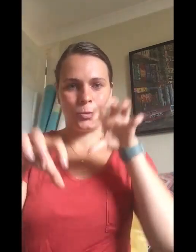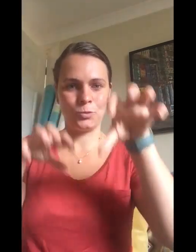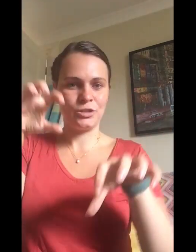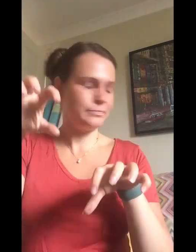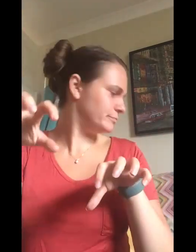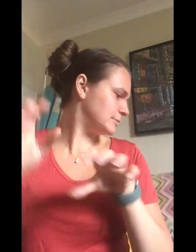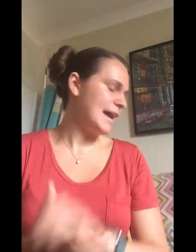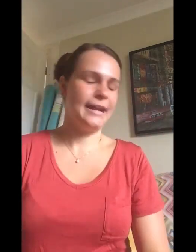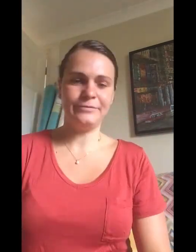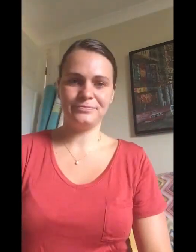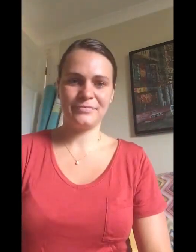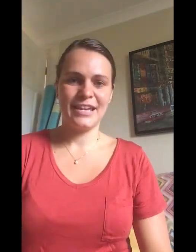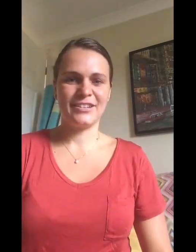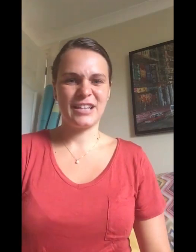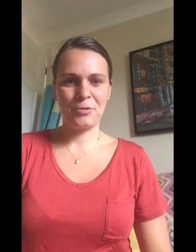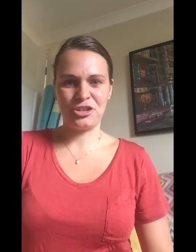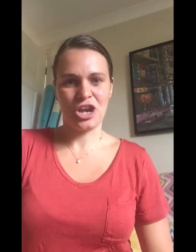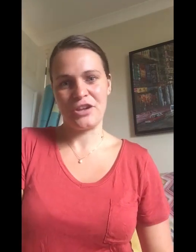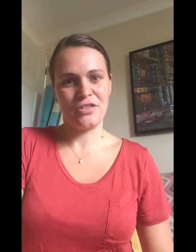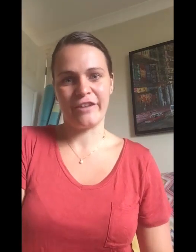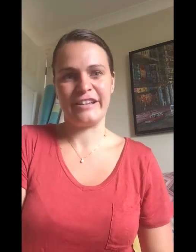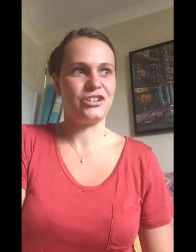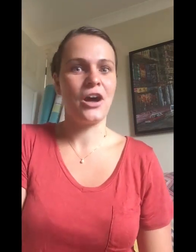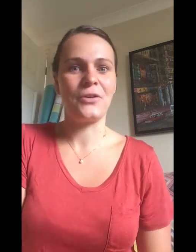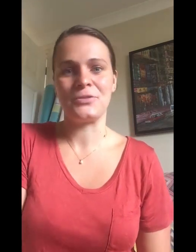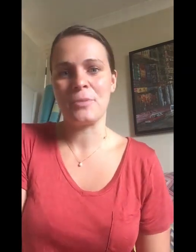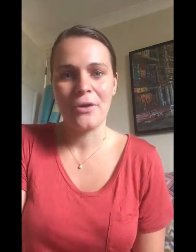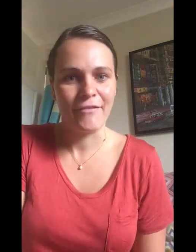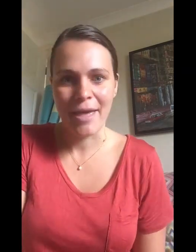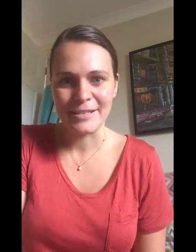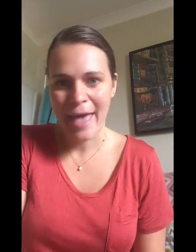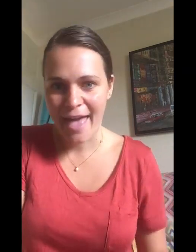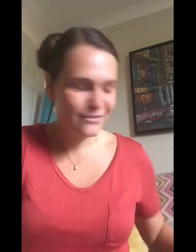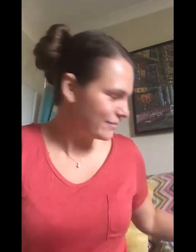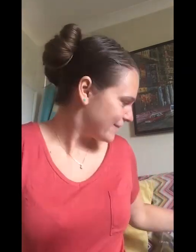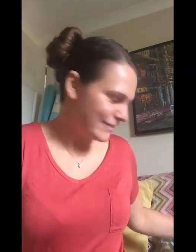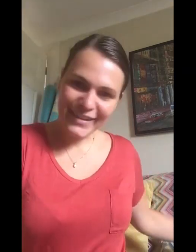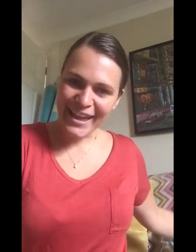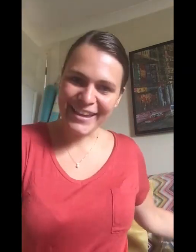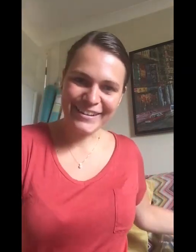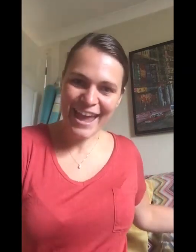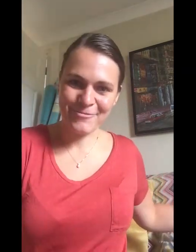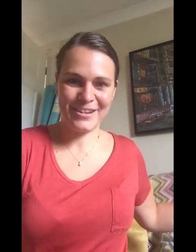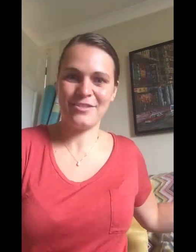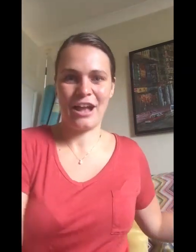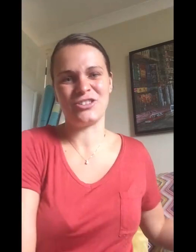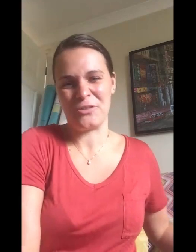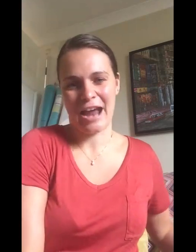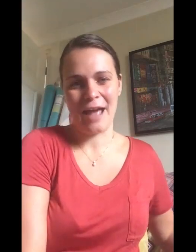animals, okay? Some I'm going to show you that are in the jungle, so you might not have them as a pet, okay, but like a dog or a cat you